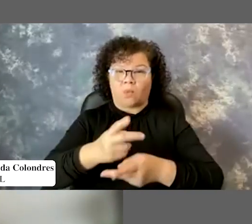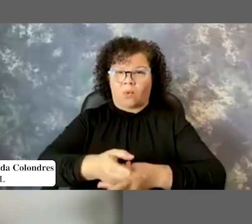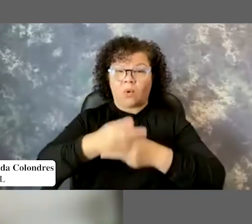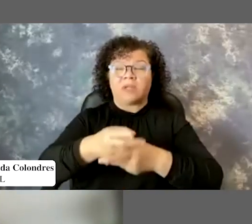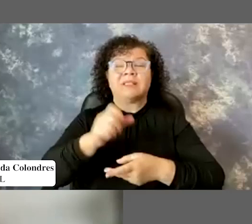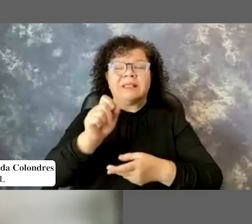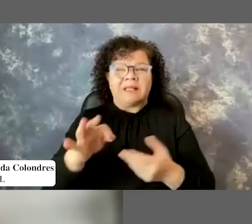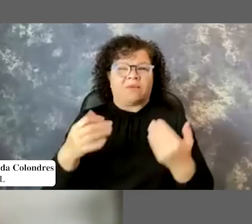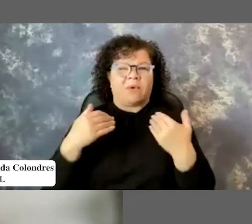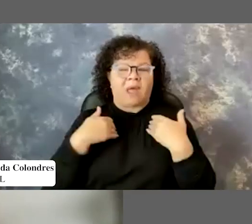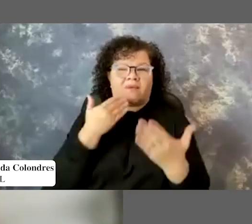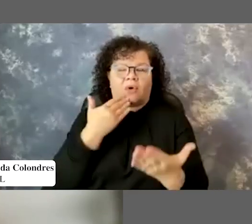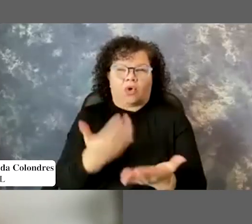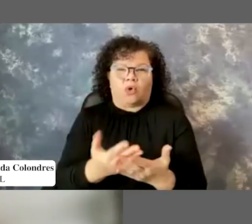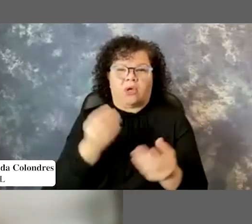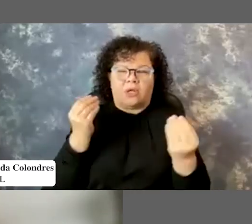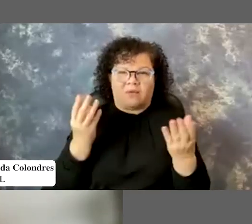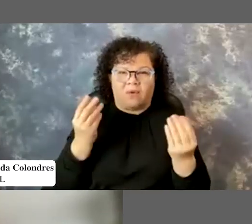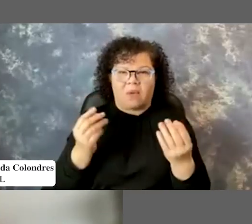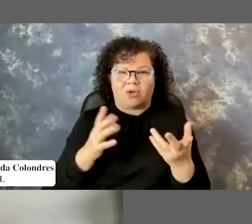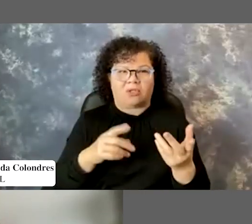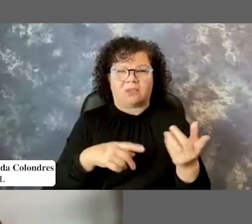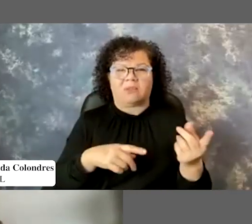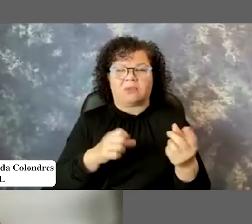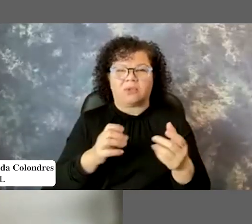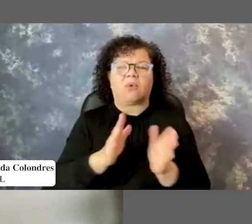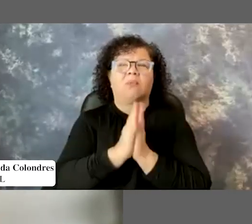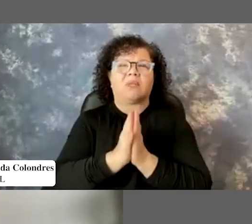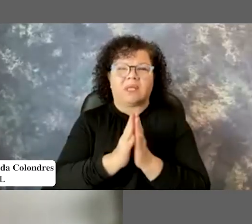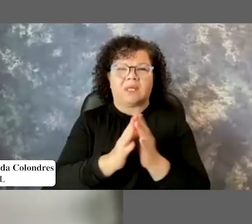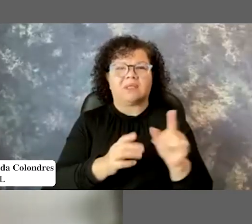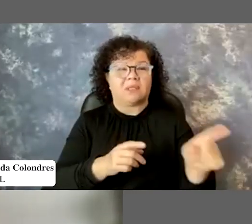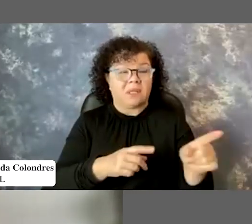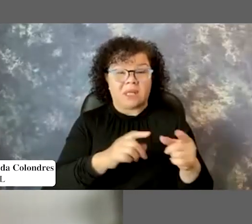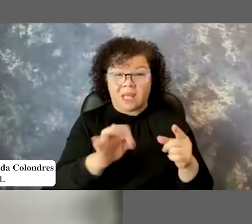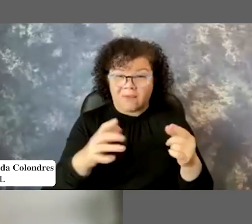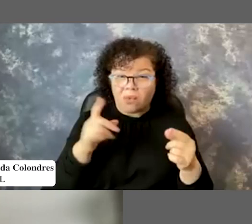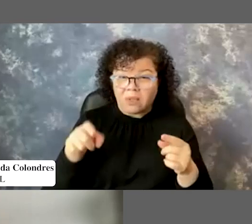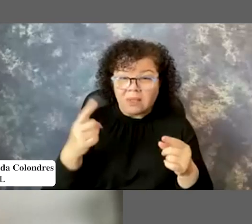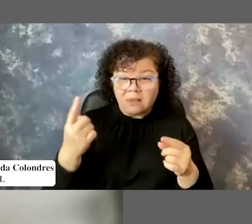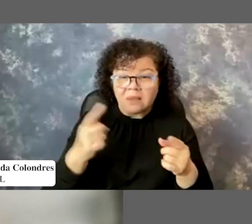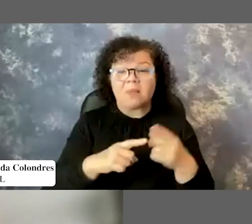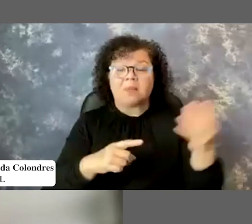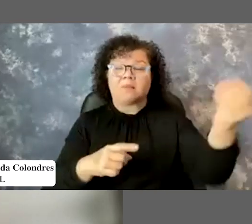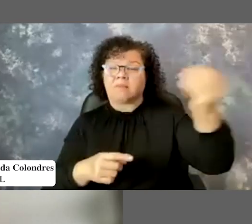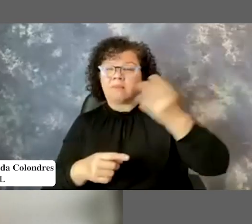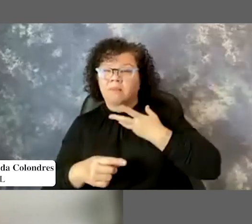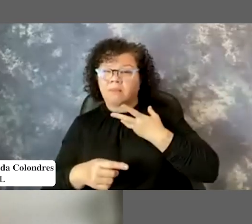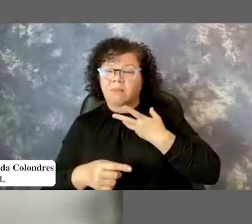good information from the organizations we're working with. So please raise your hand and tell